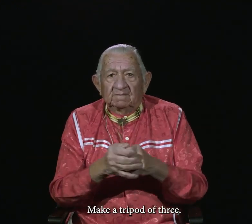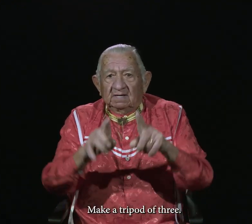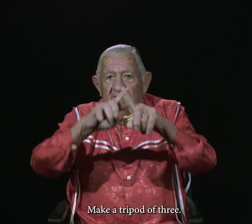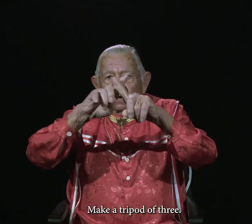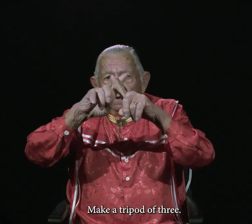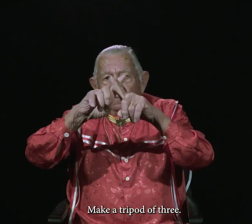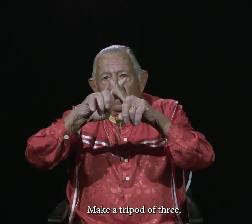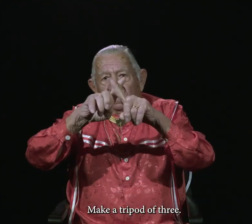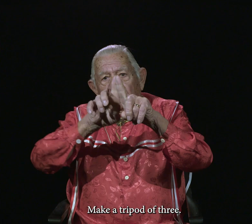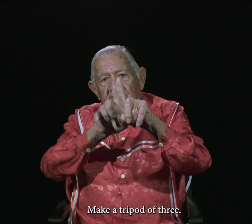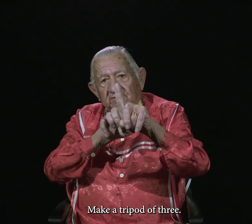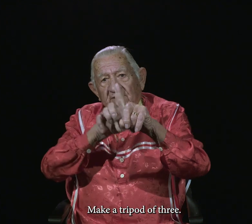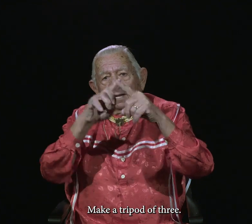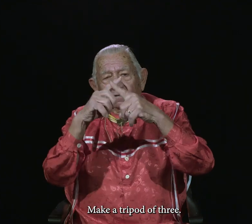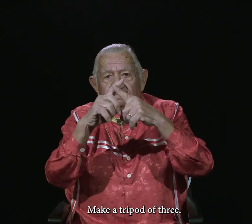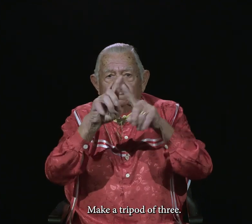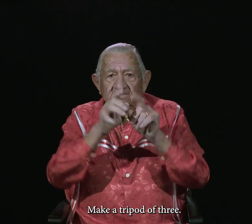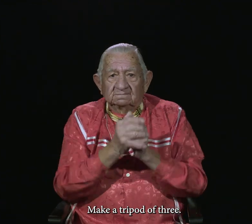Make a tripod of 3